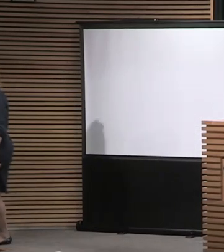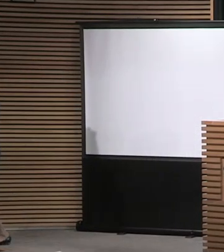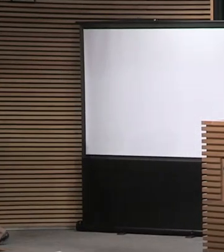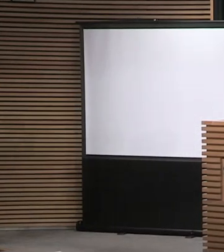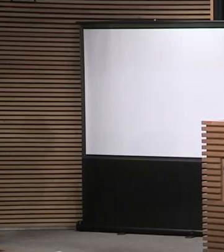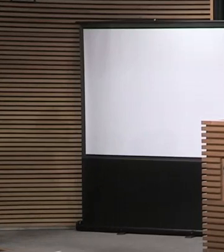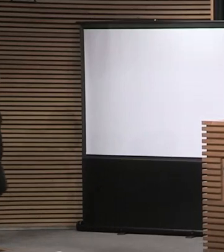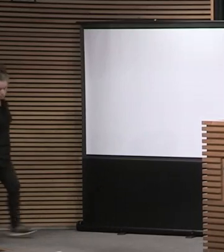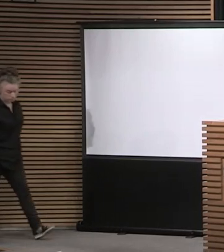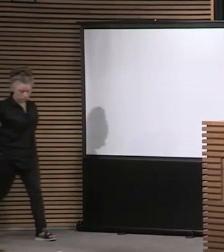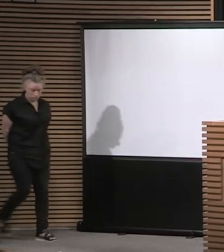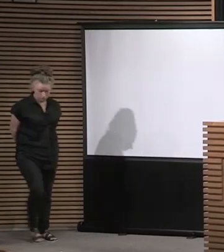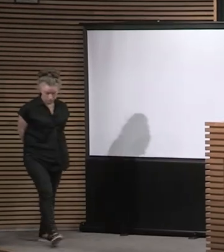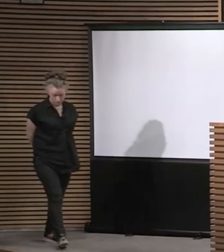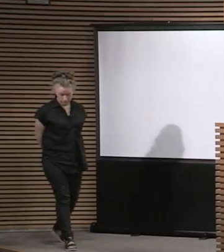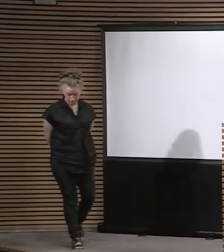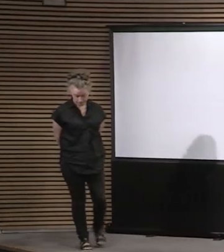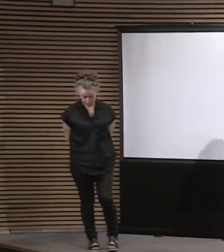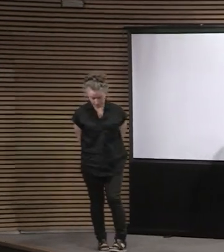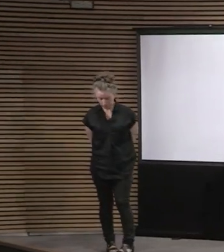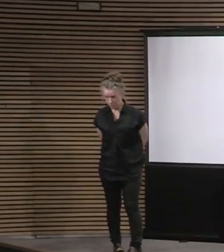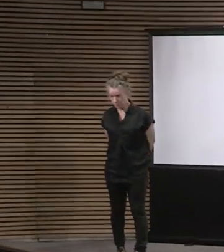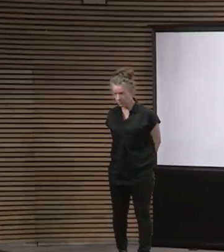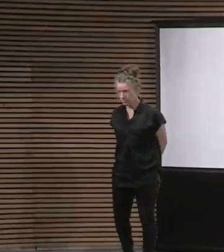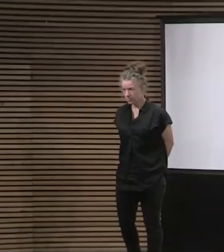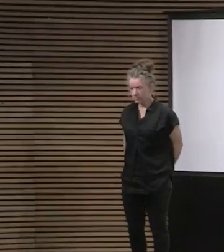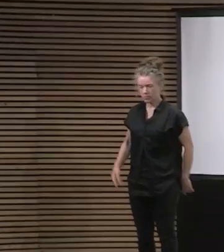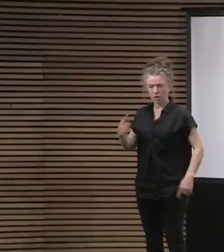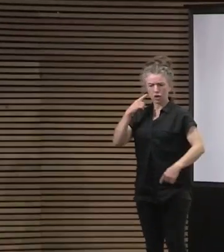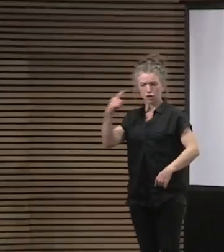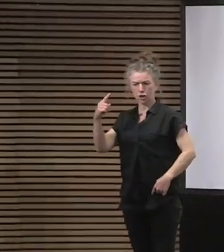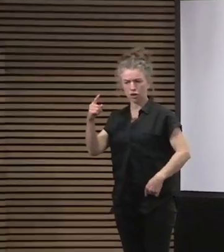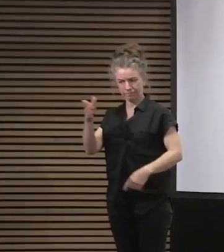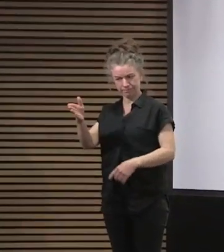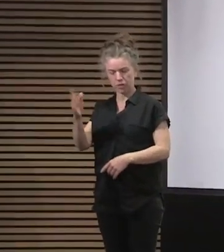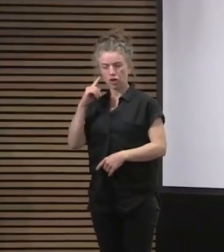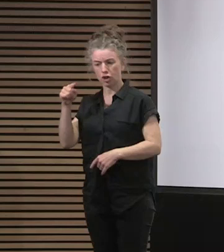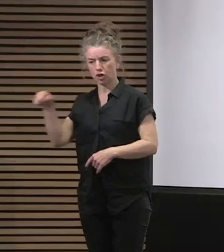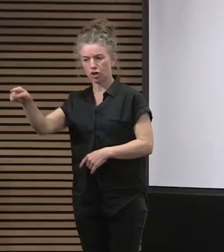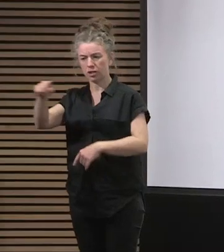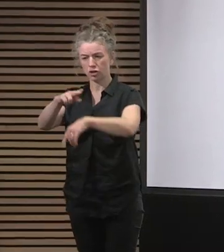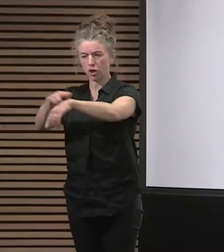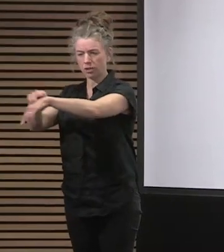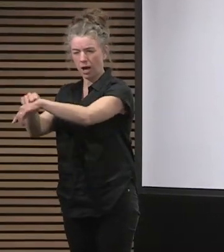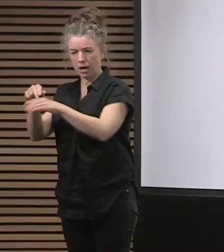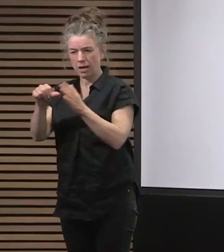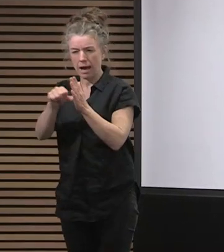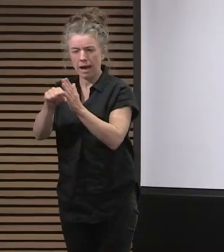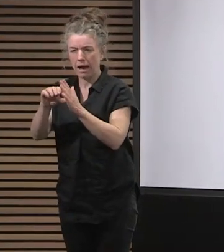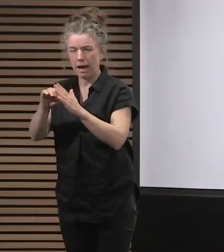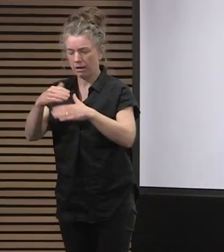GPs? There is talk today that they're struggling. Is there any plan to help out some of those GP